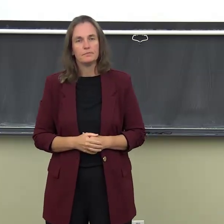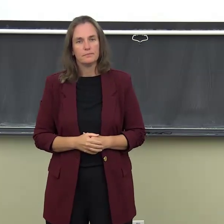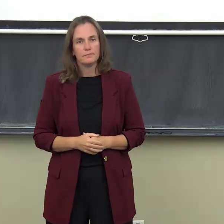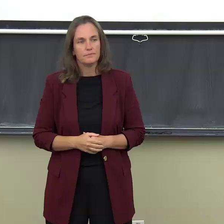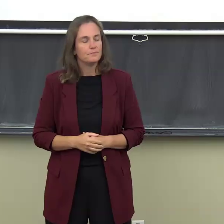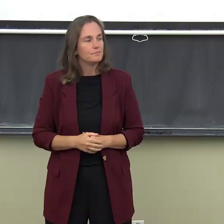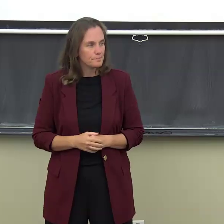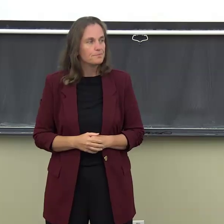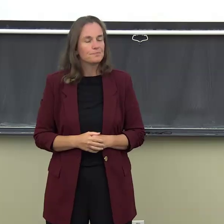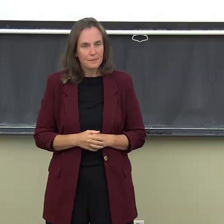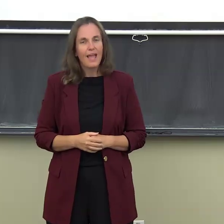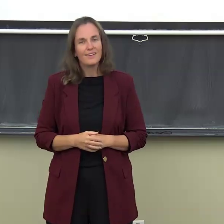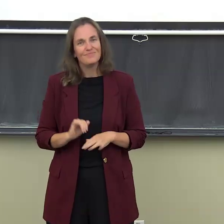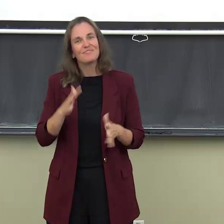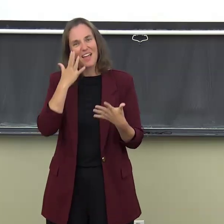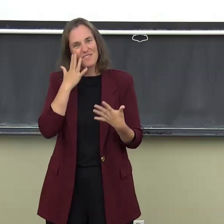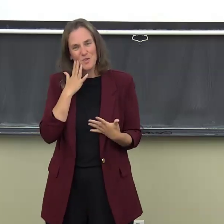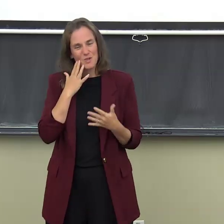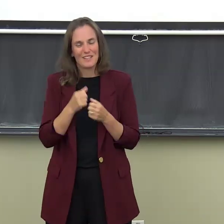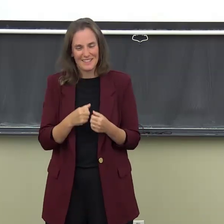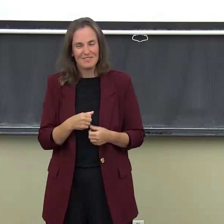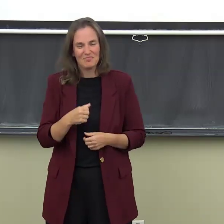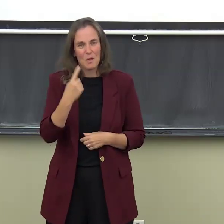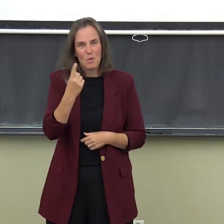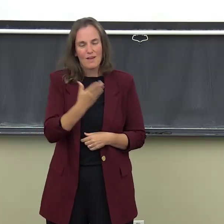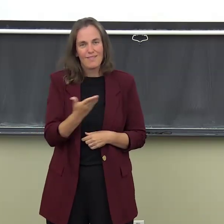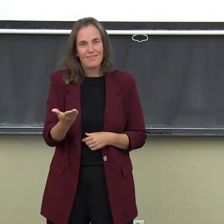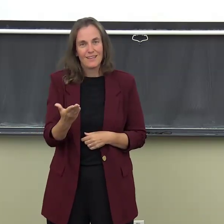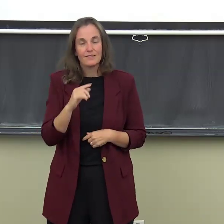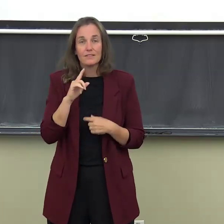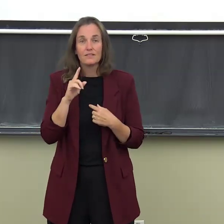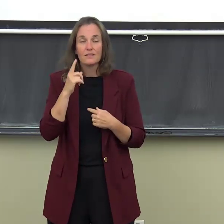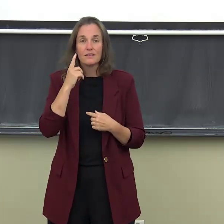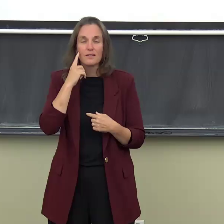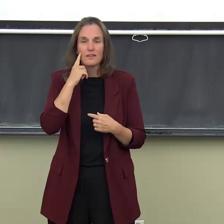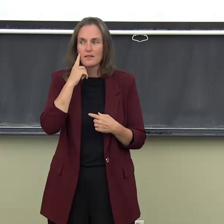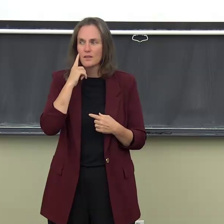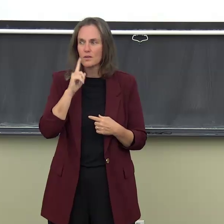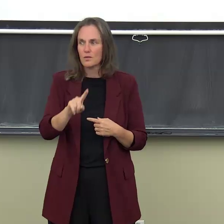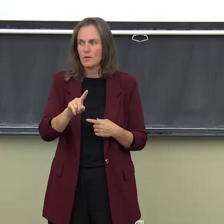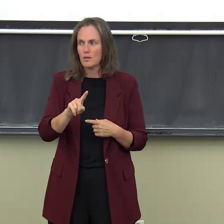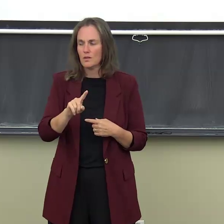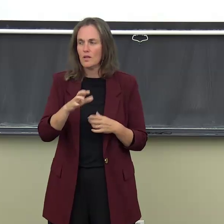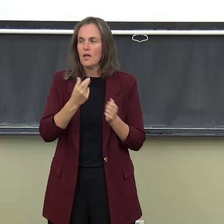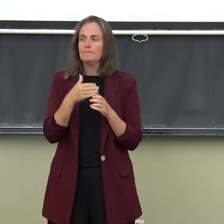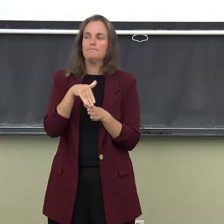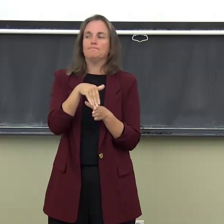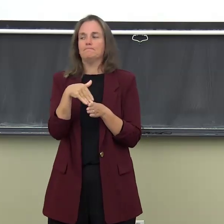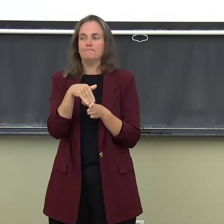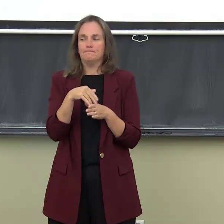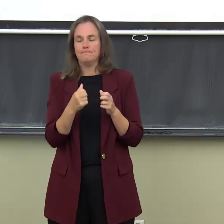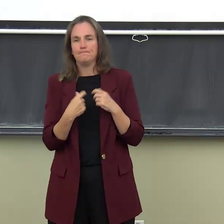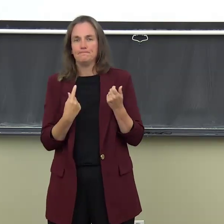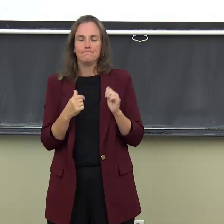That makes sense. Yeah, and unfortunately, one of the things when precarity happens, when you feel precarious in your